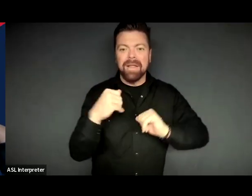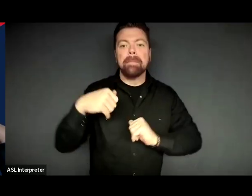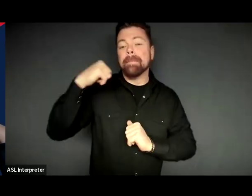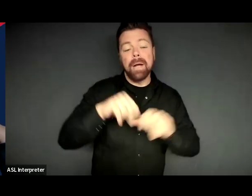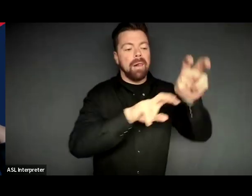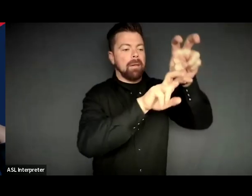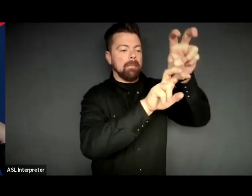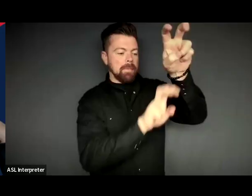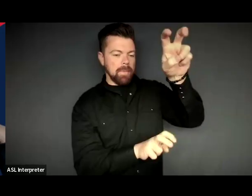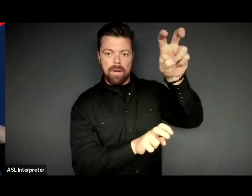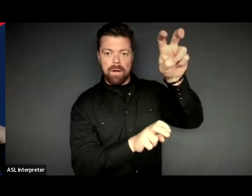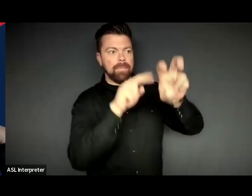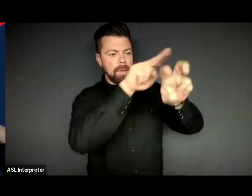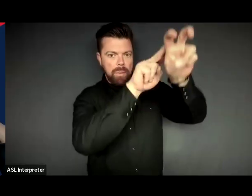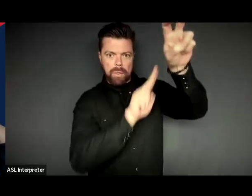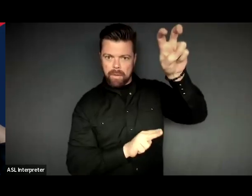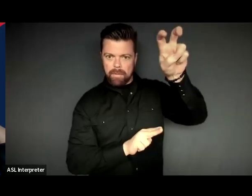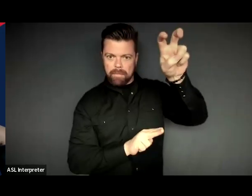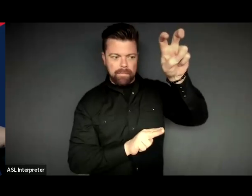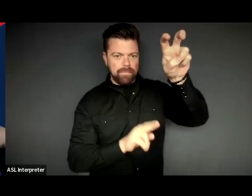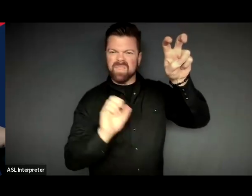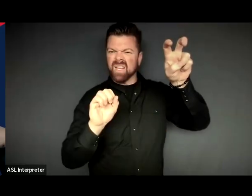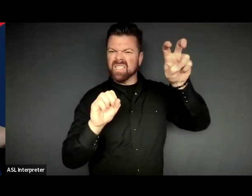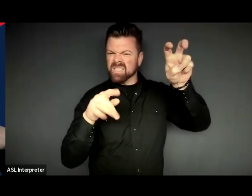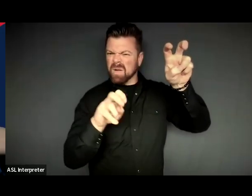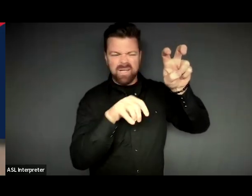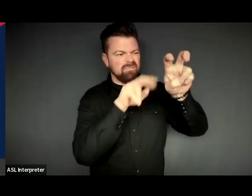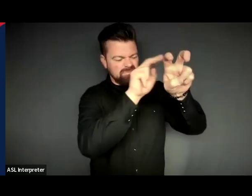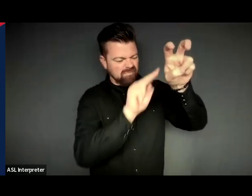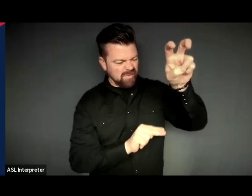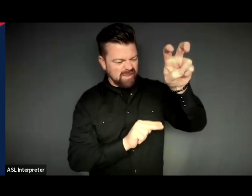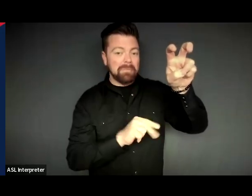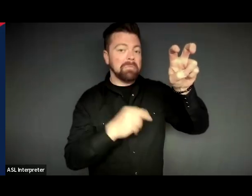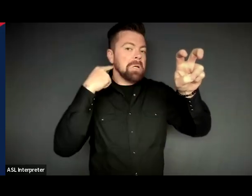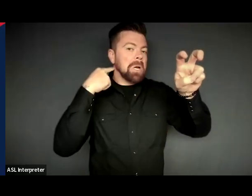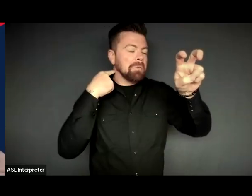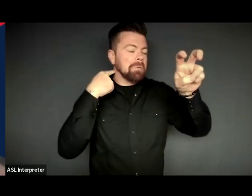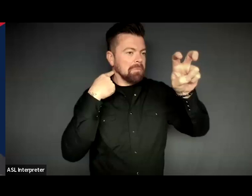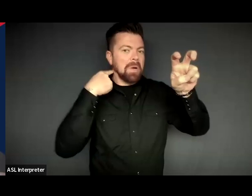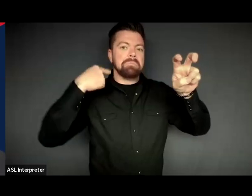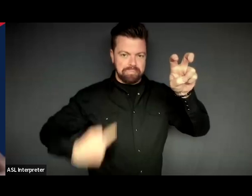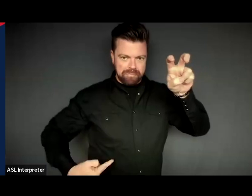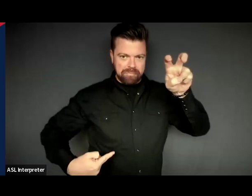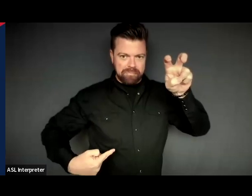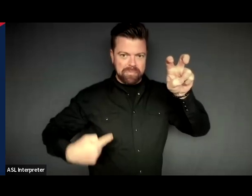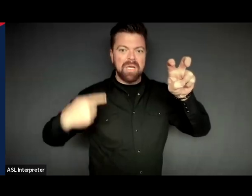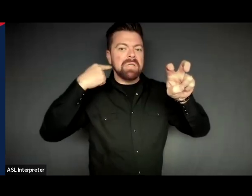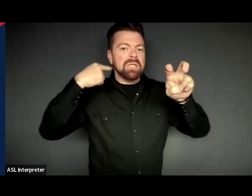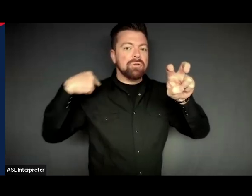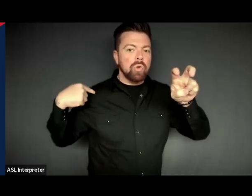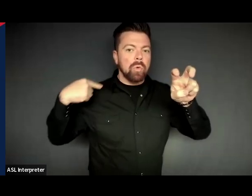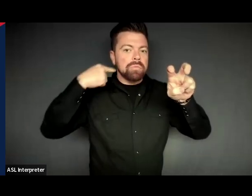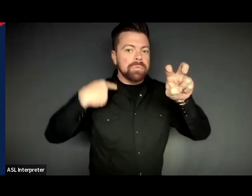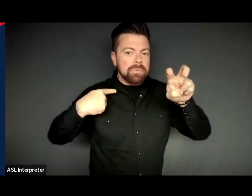your to your back over your spine. You can do it in the neck down to the shoulders, or you can